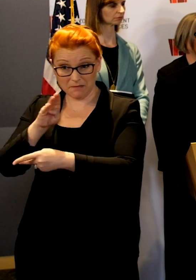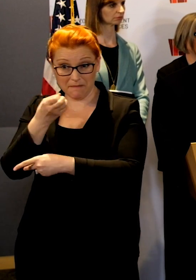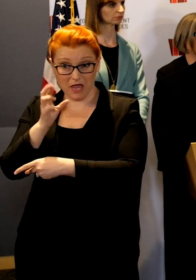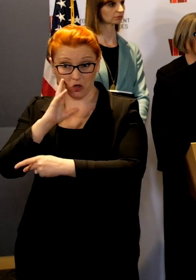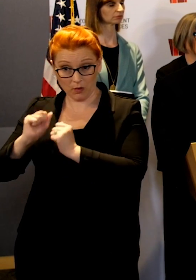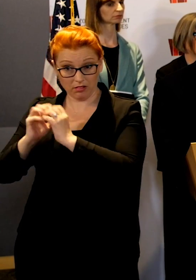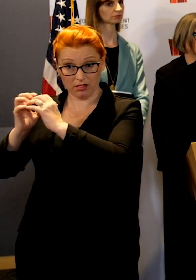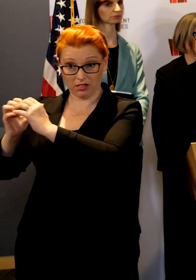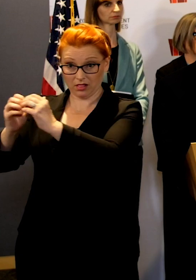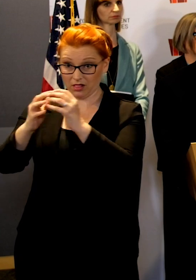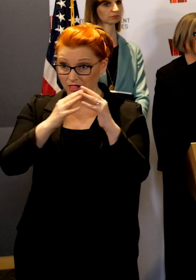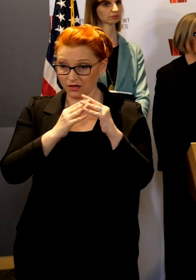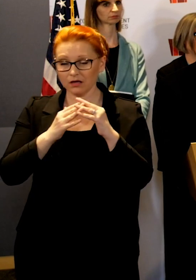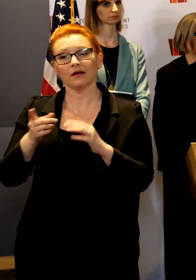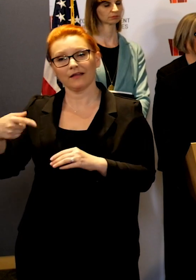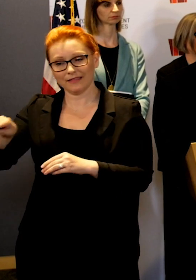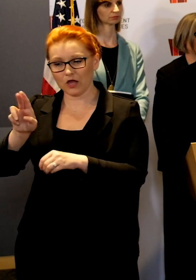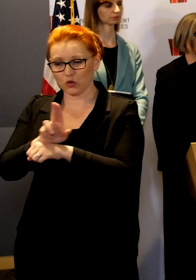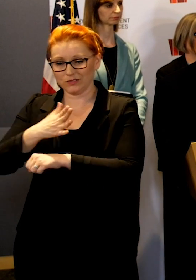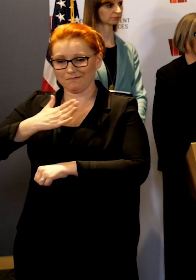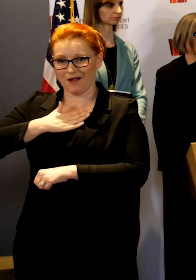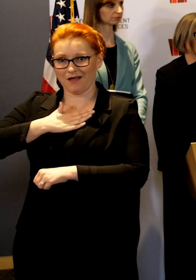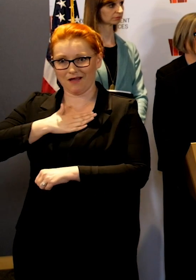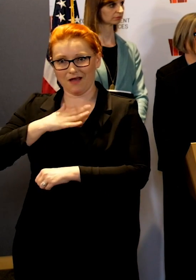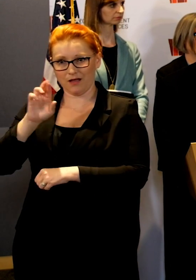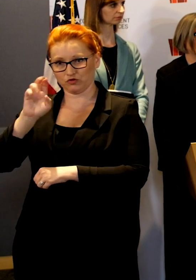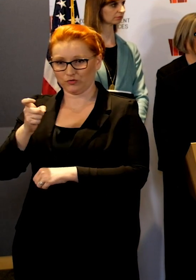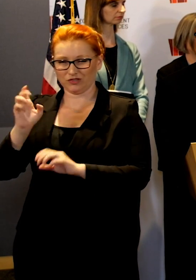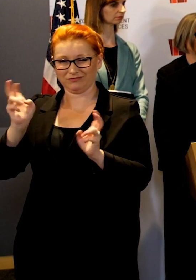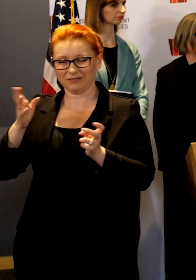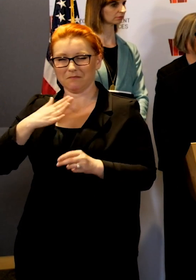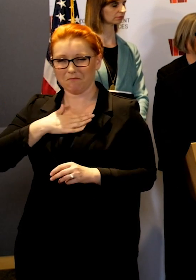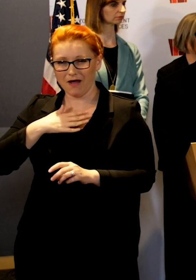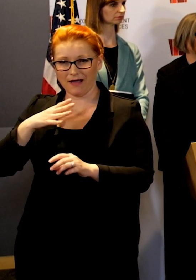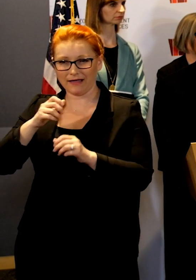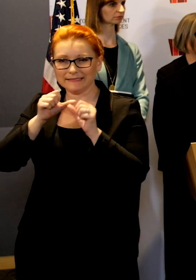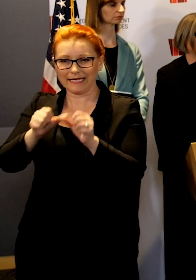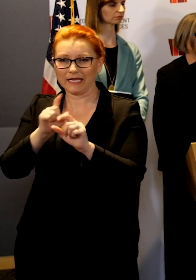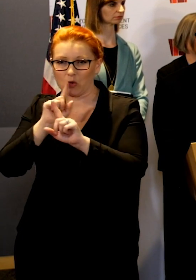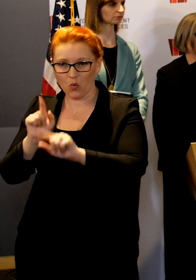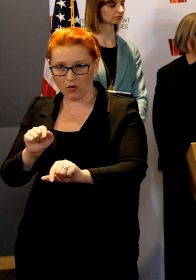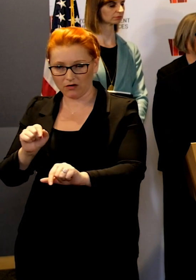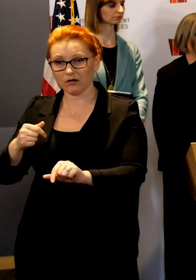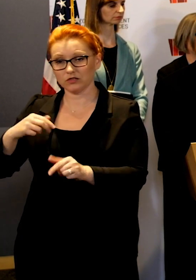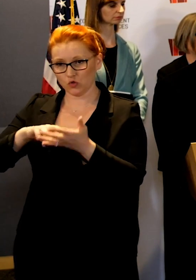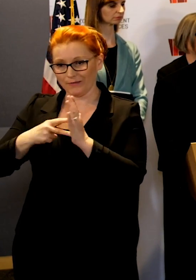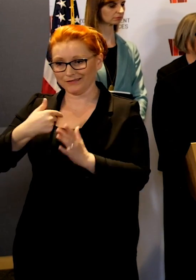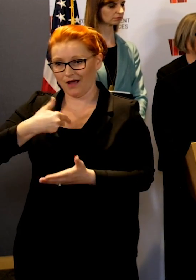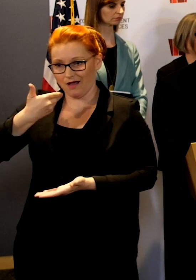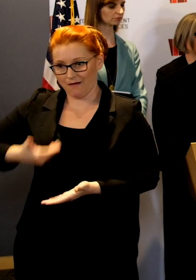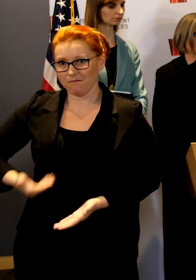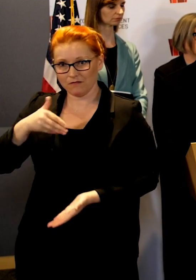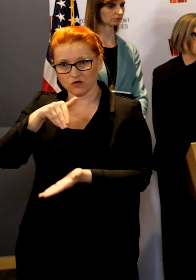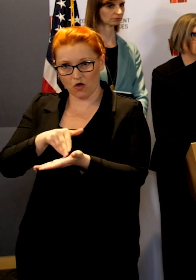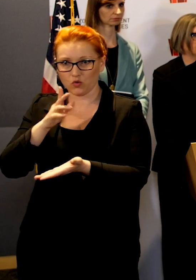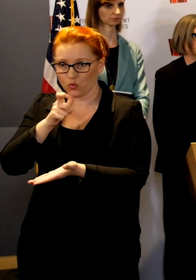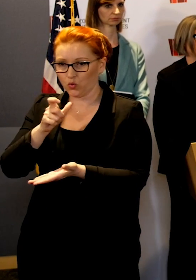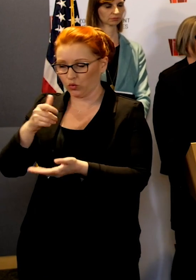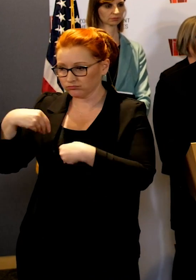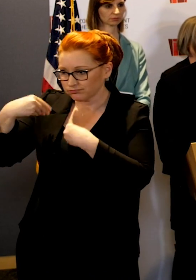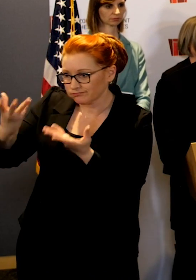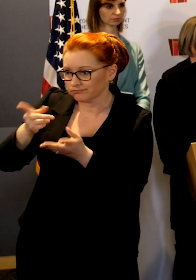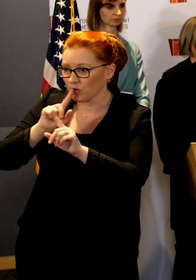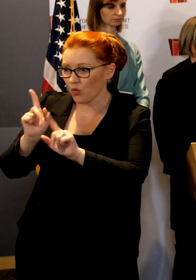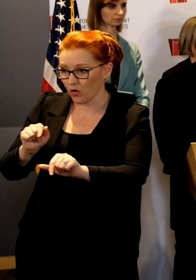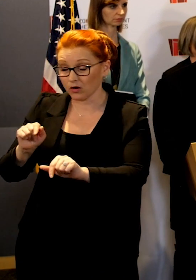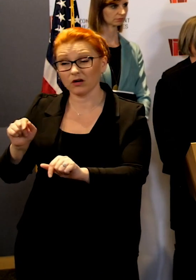they are using my standing order, so I am the ordering physician. So they'll have to attest that they have symptoms, but we